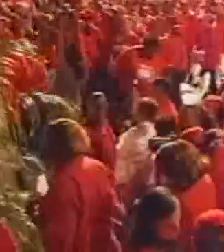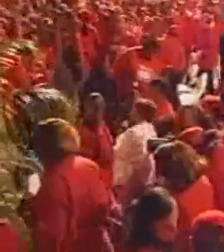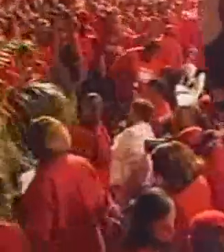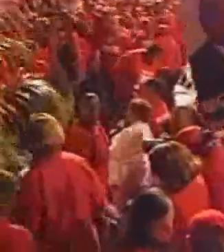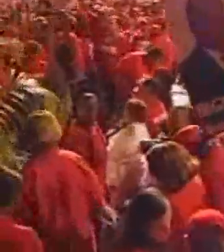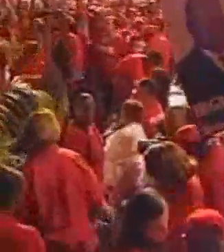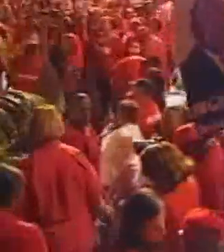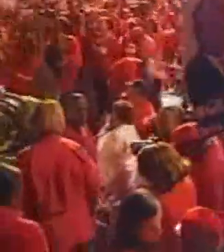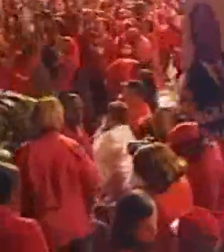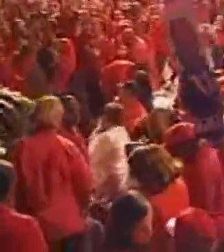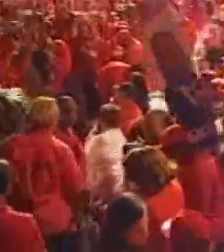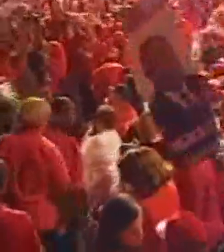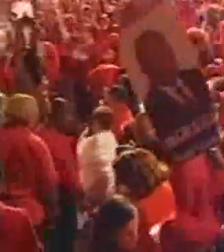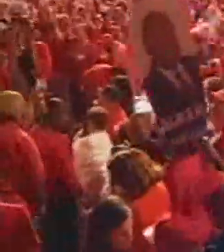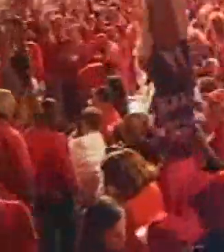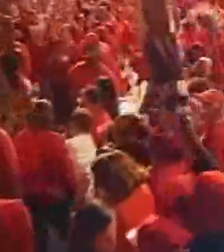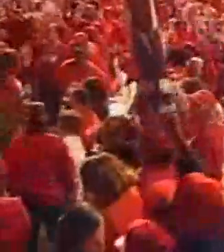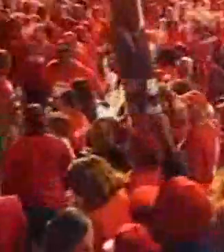Tonight,